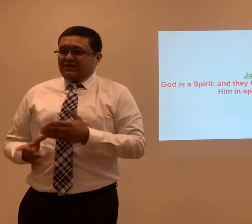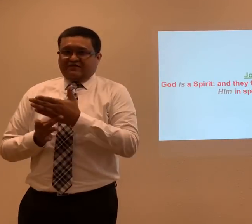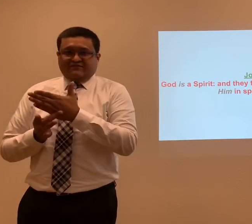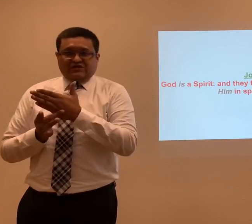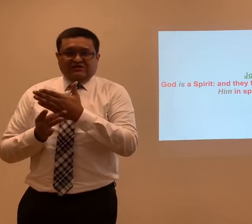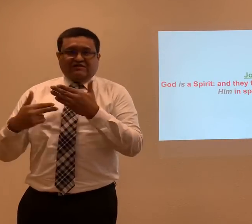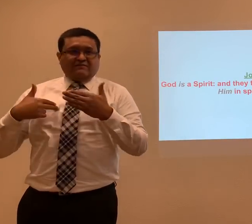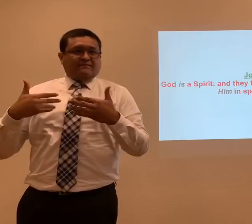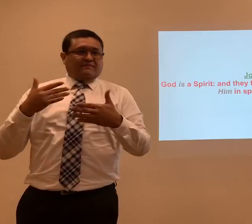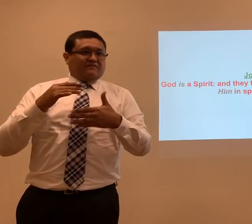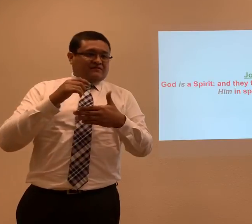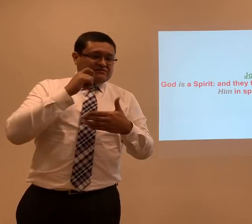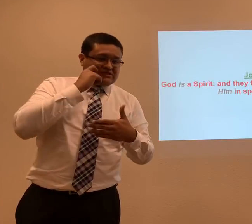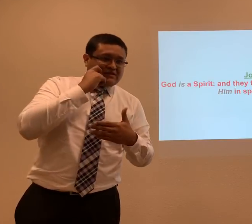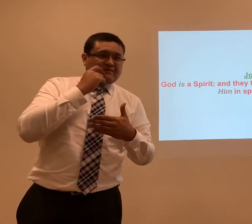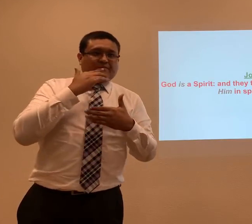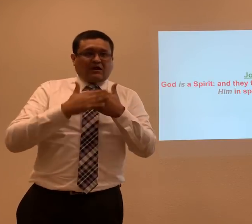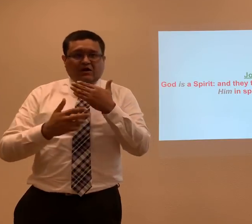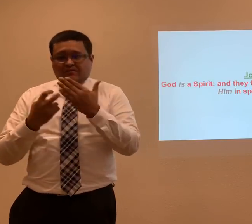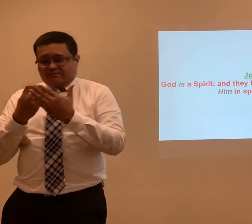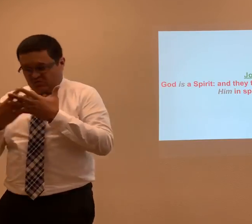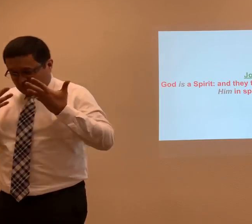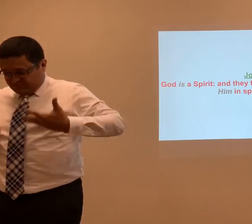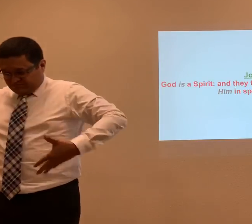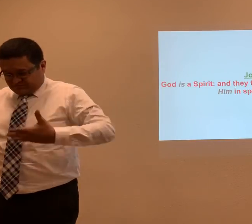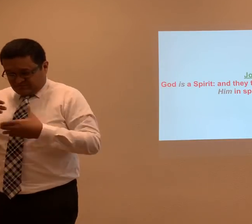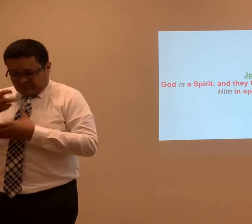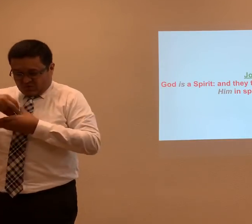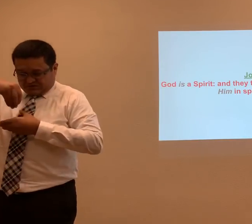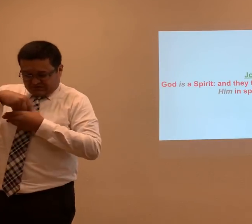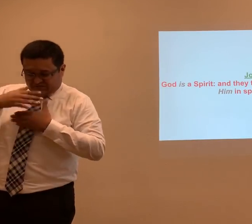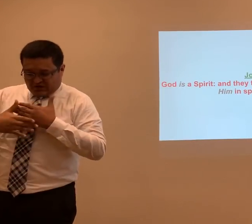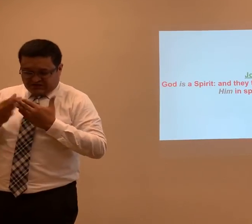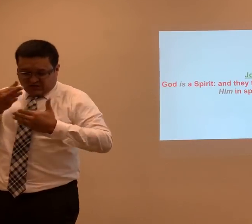Each one of us here, we're flesh and blood. We're human. We have skin and bones. You can see us.